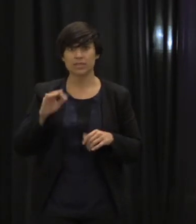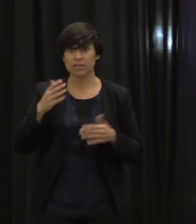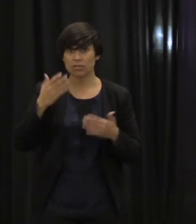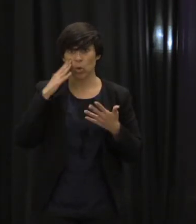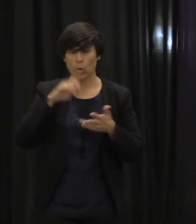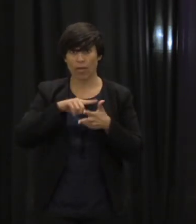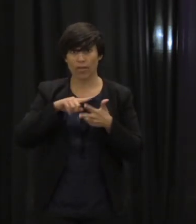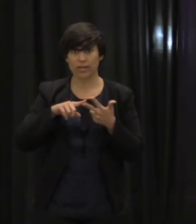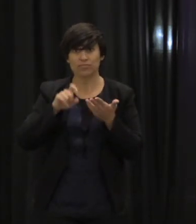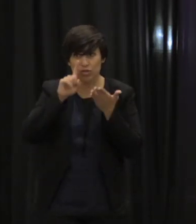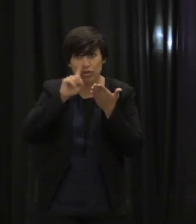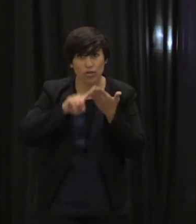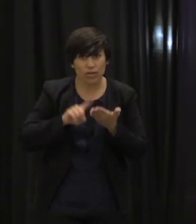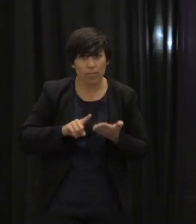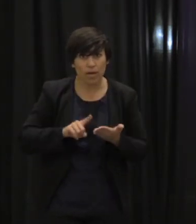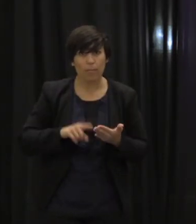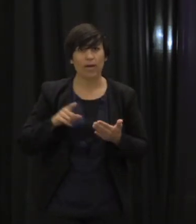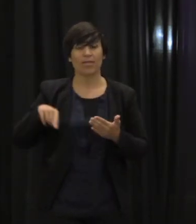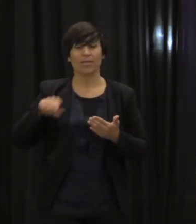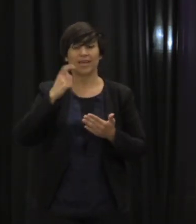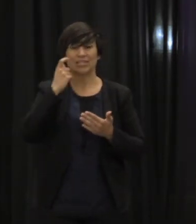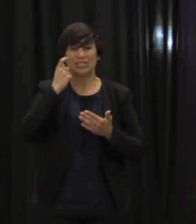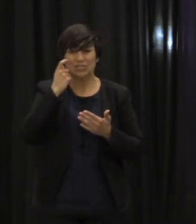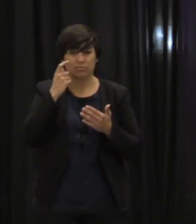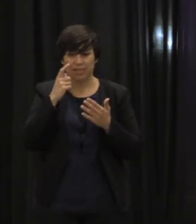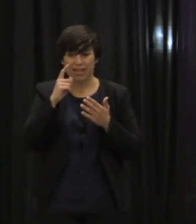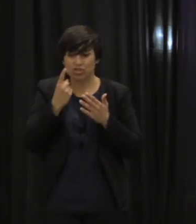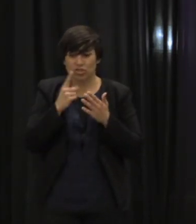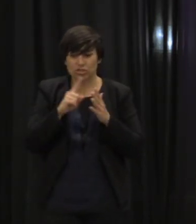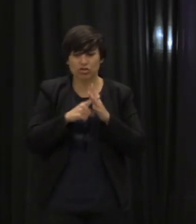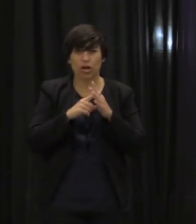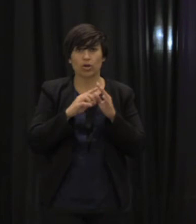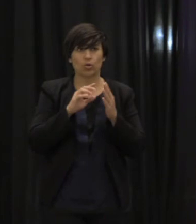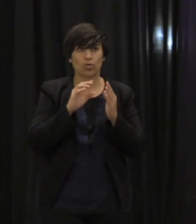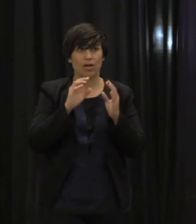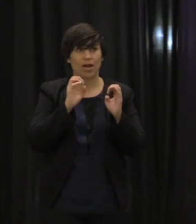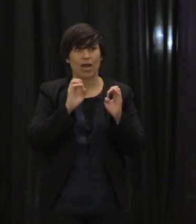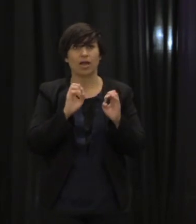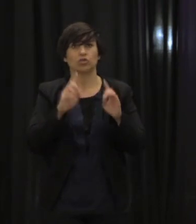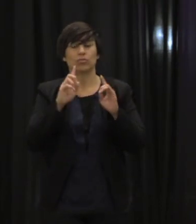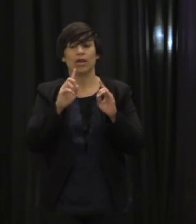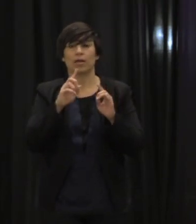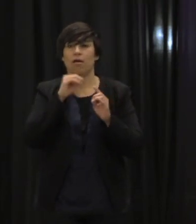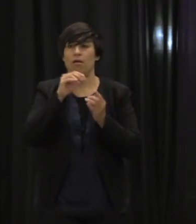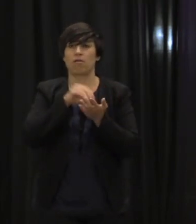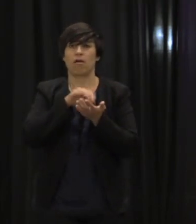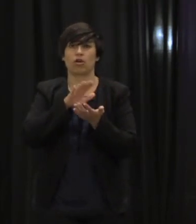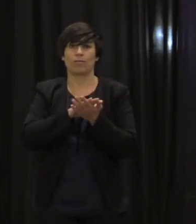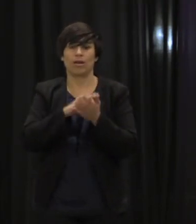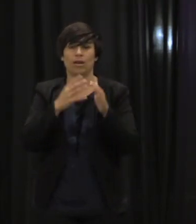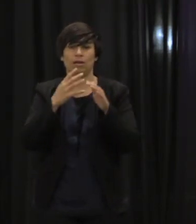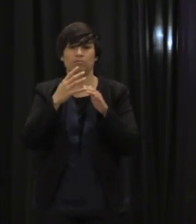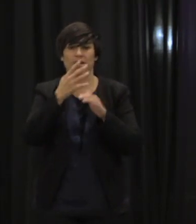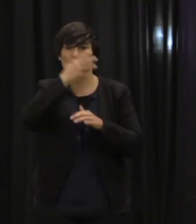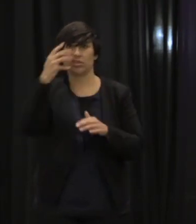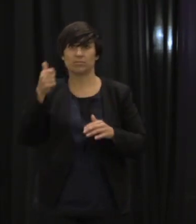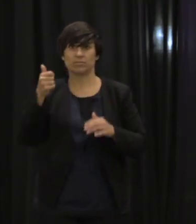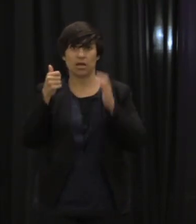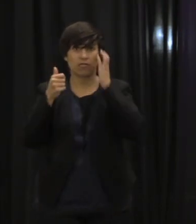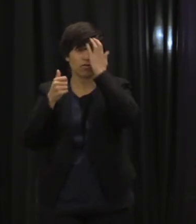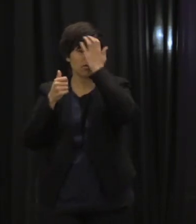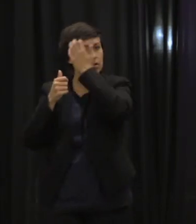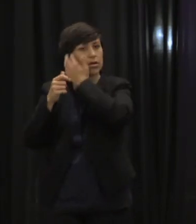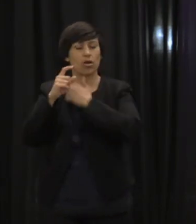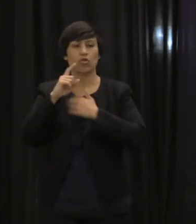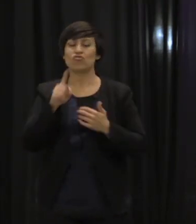know about them, you should look them up. They just started to educate undocumented immigrants just by themselves. Channel the groups that didn't